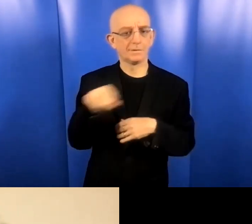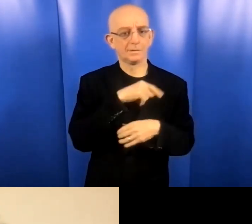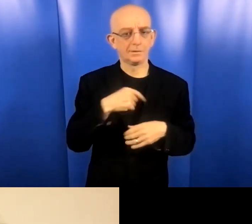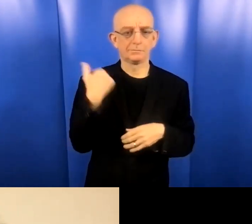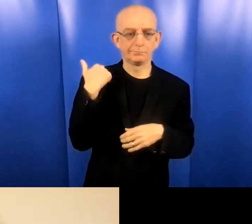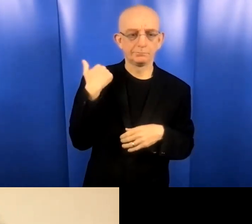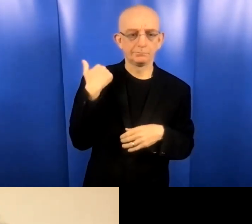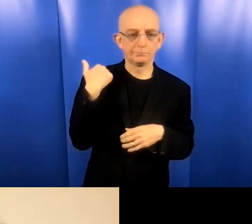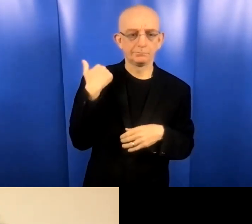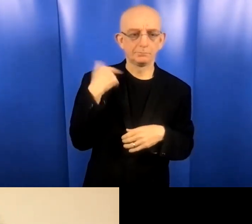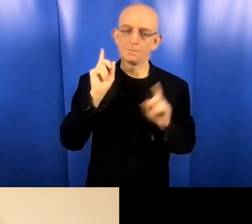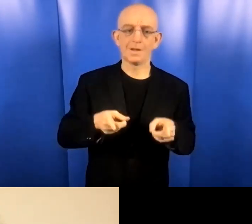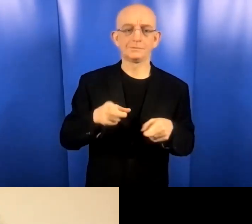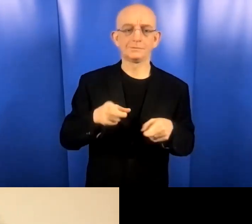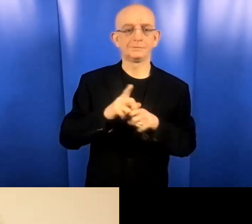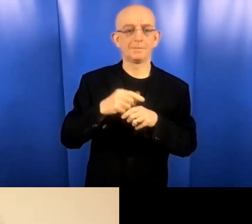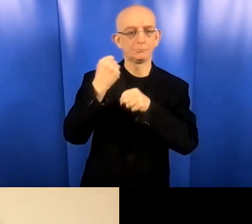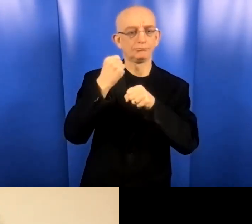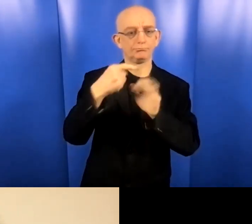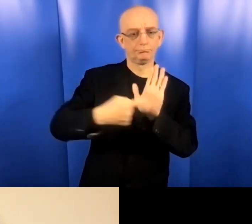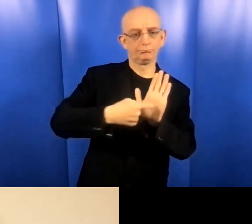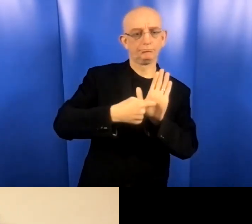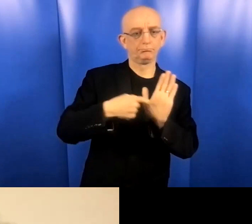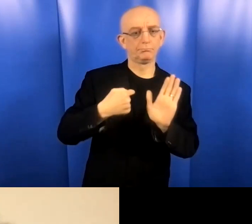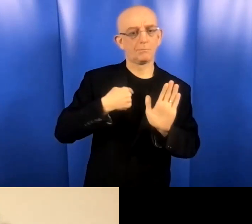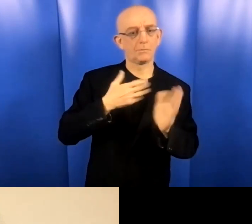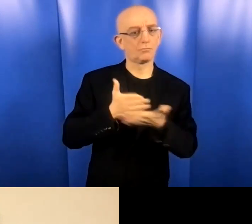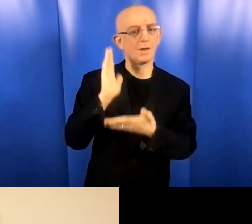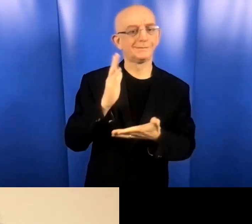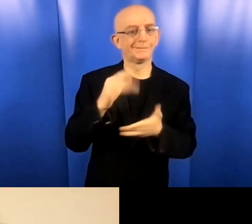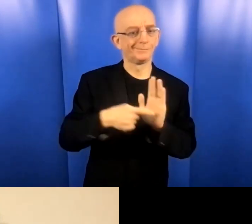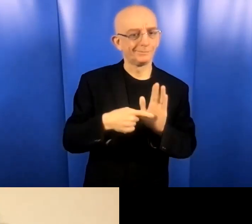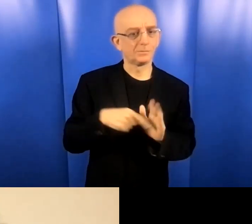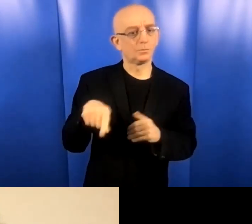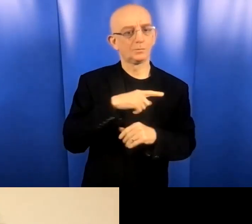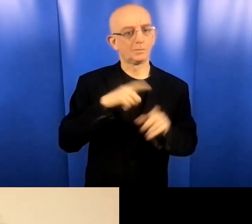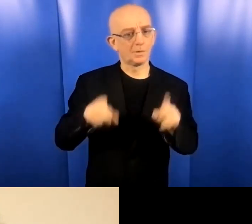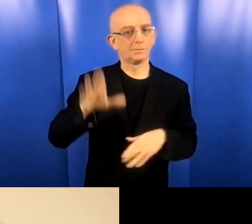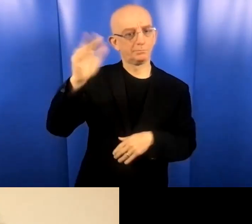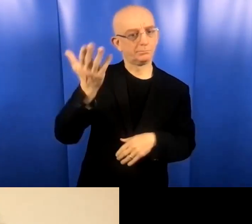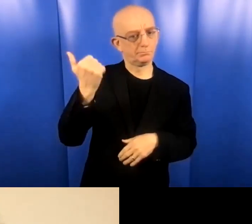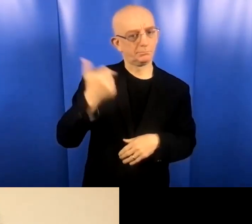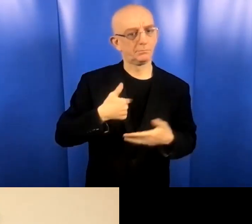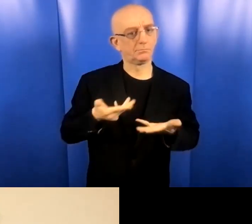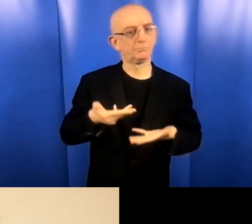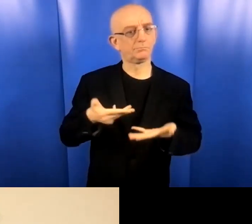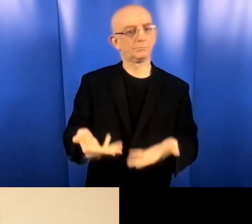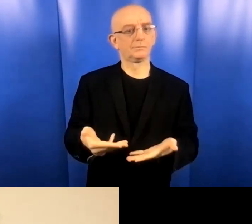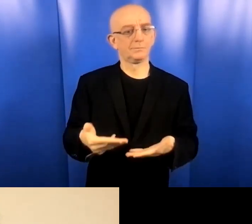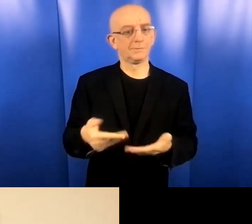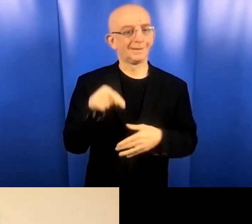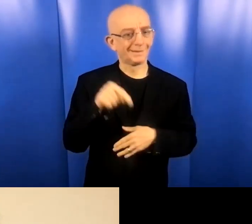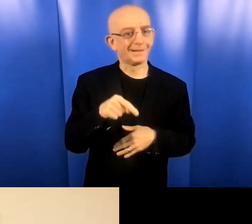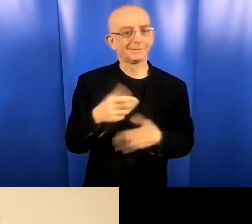indigenous movement. So this is what we have been requested by the disability movement and constituency, and vice